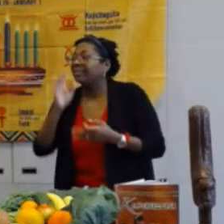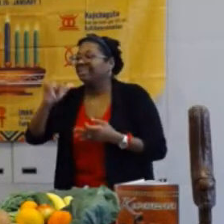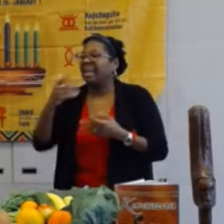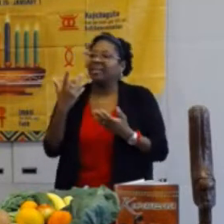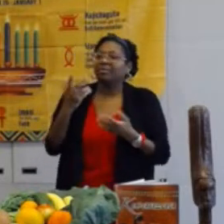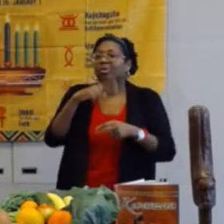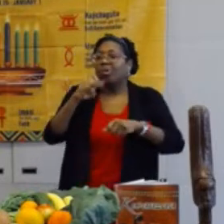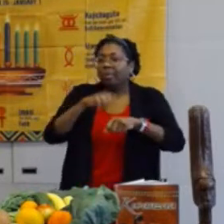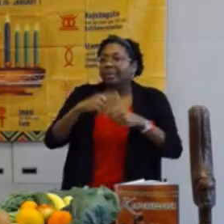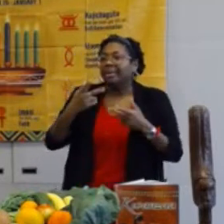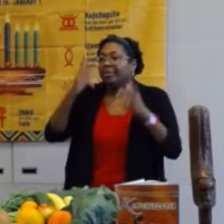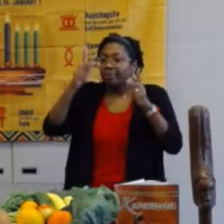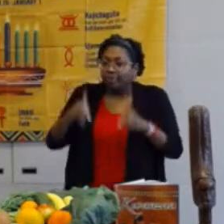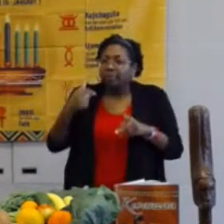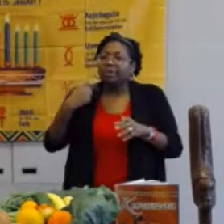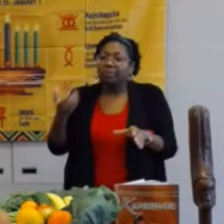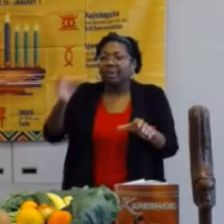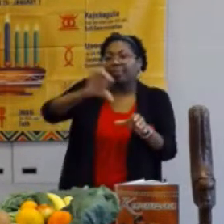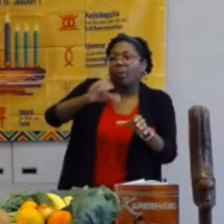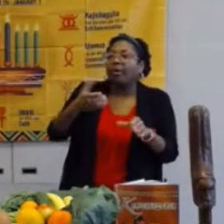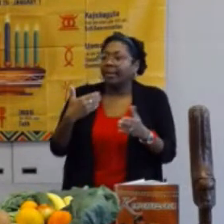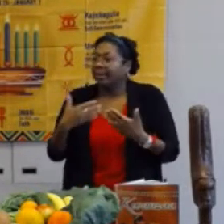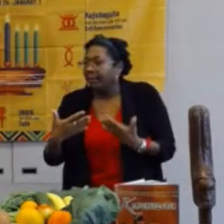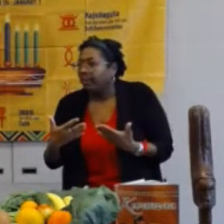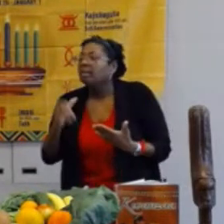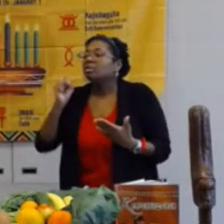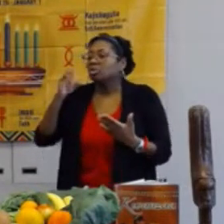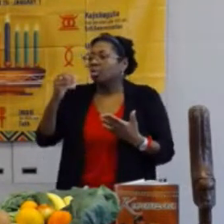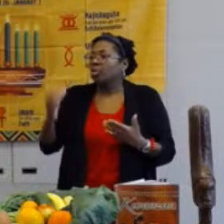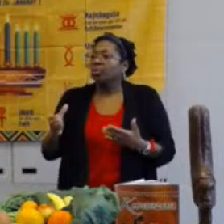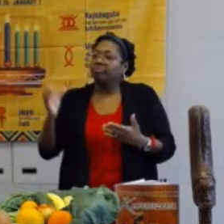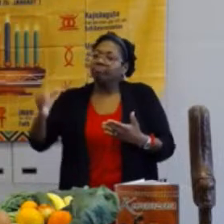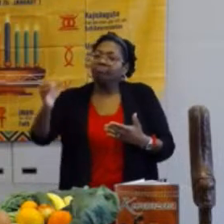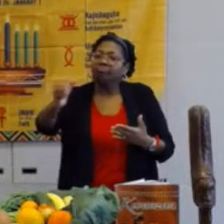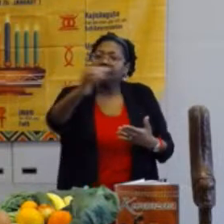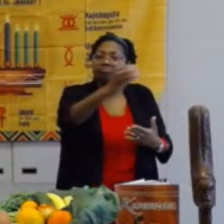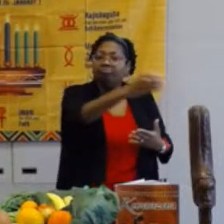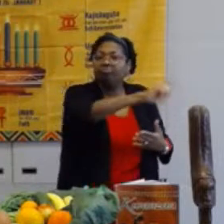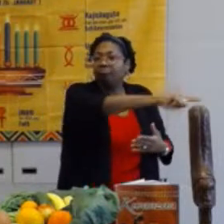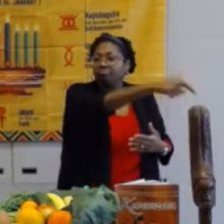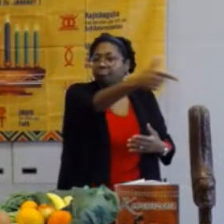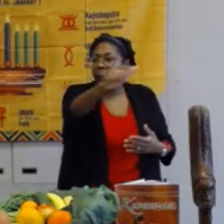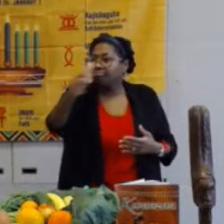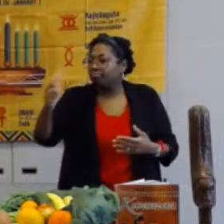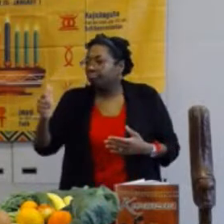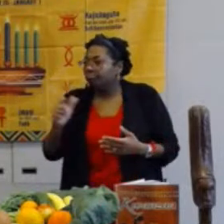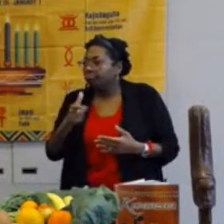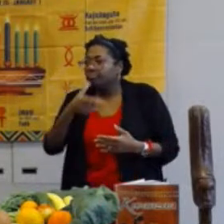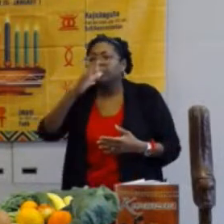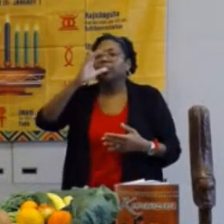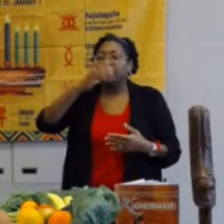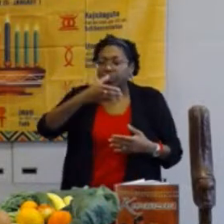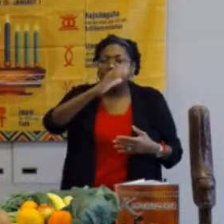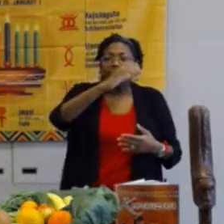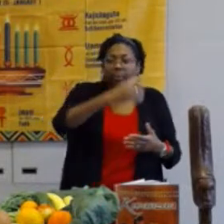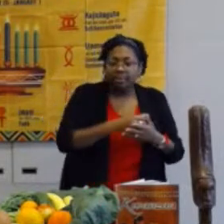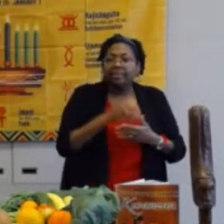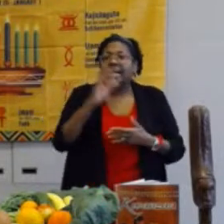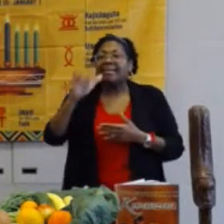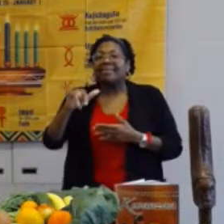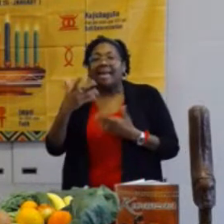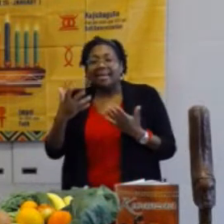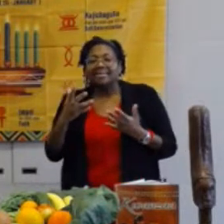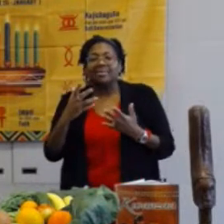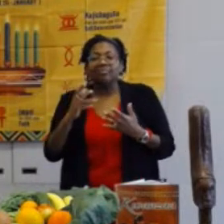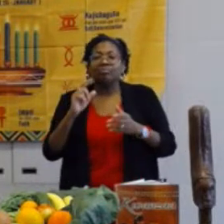who would be pouring the libation. And so you would pass a couple rounds. Everybody takes a sip. And that is a form